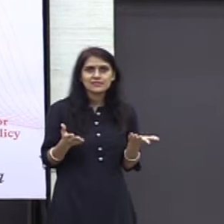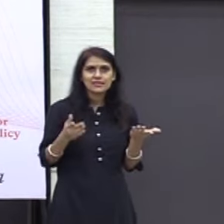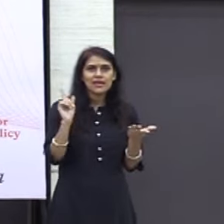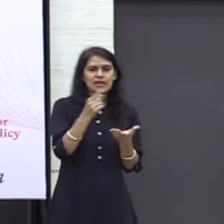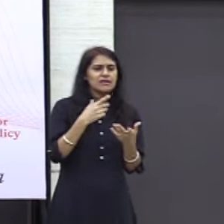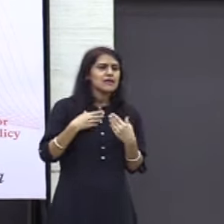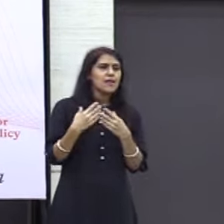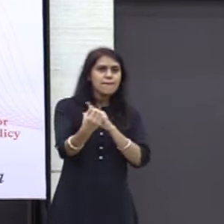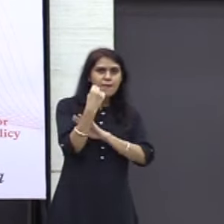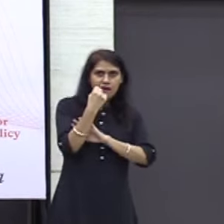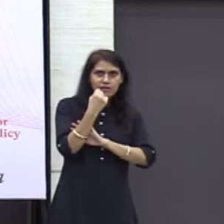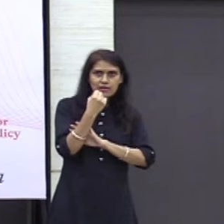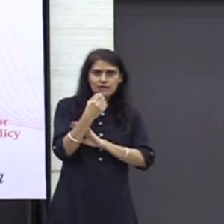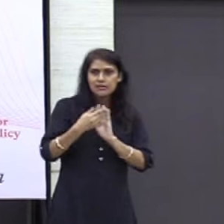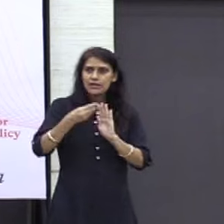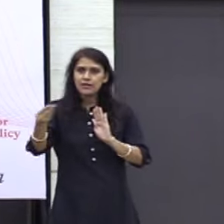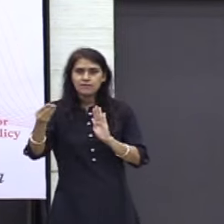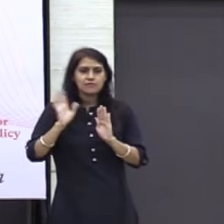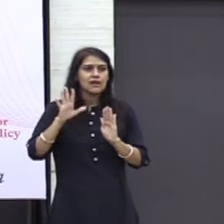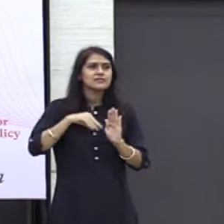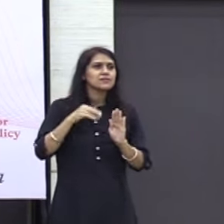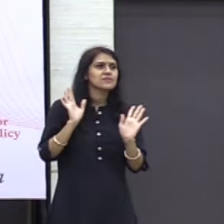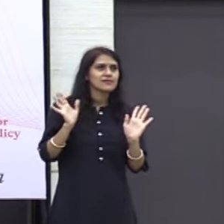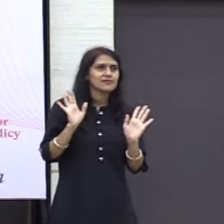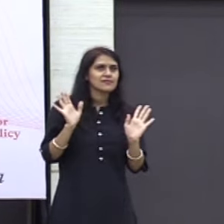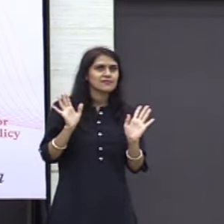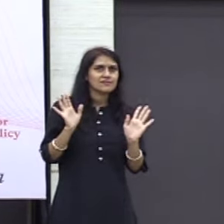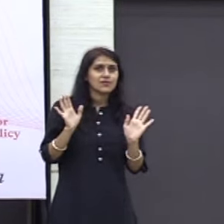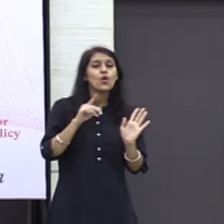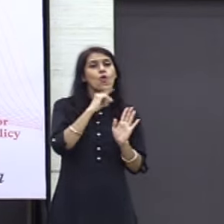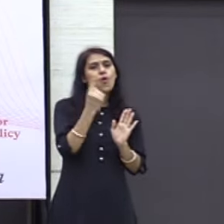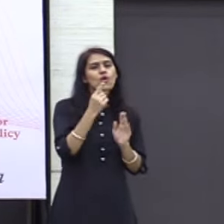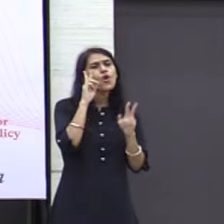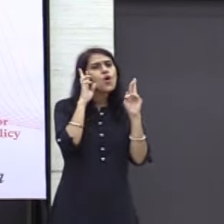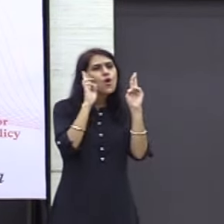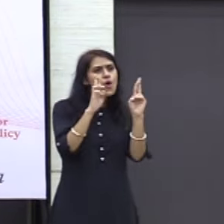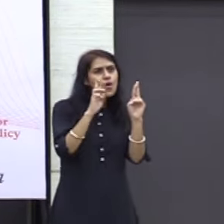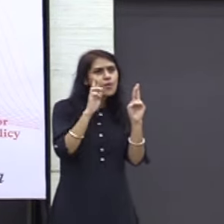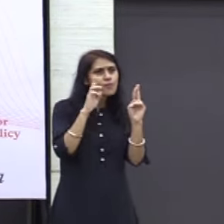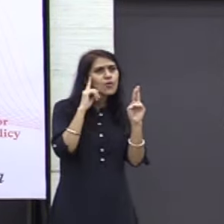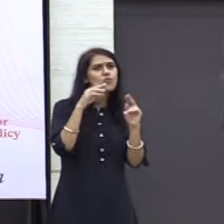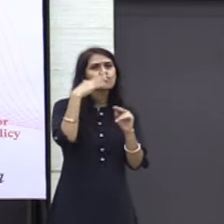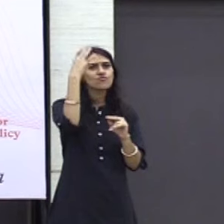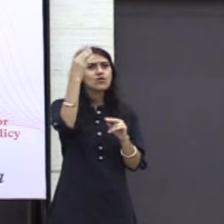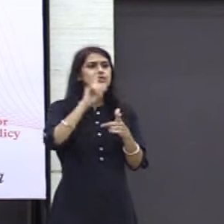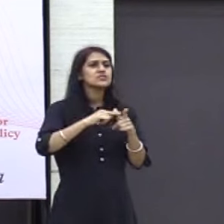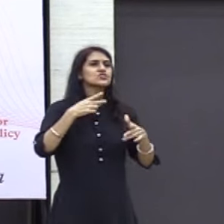to give up power, right? So the only hope is enlightened